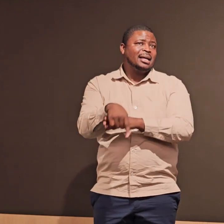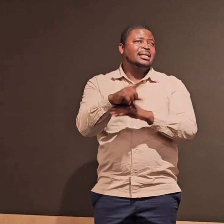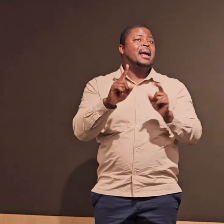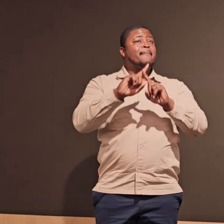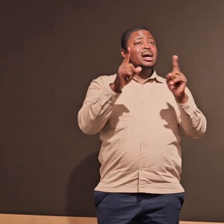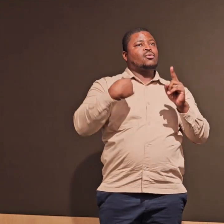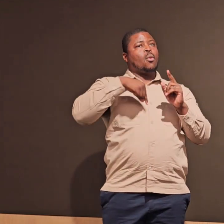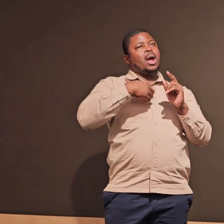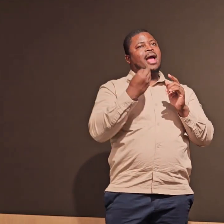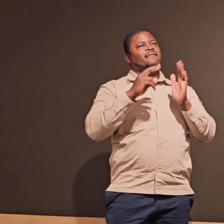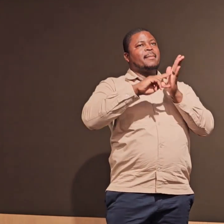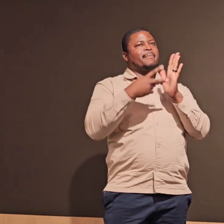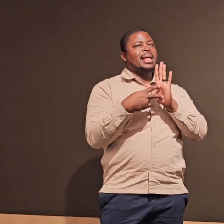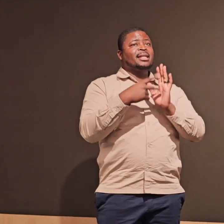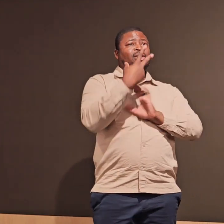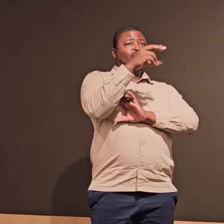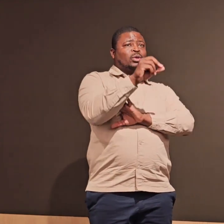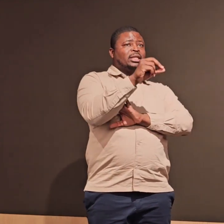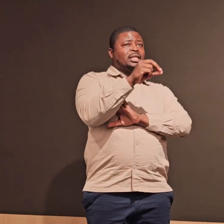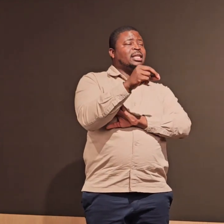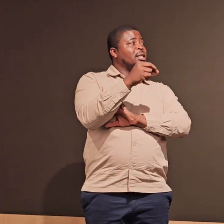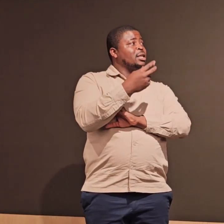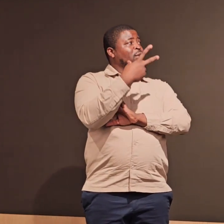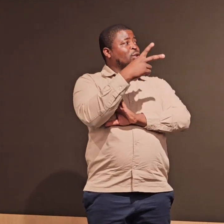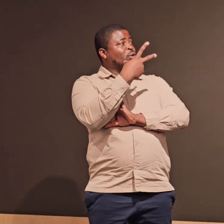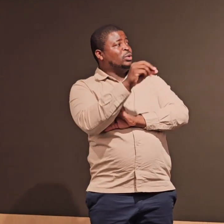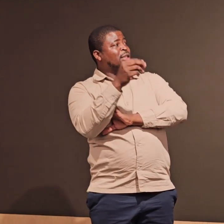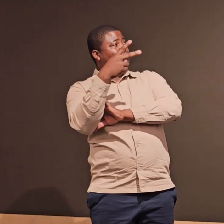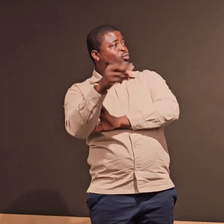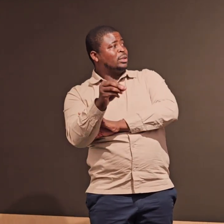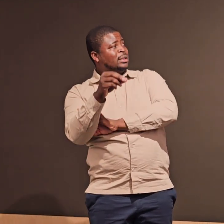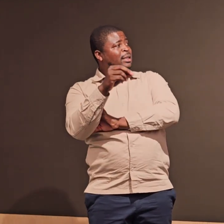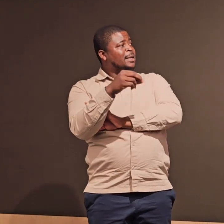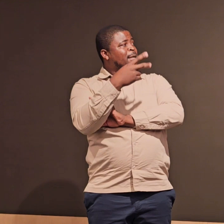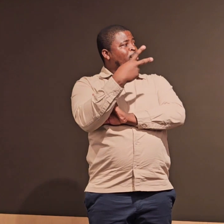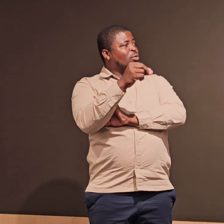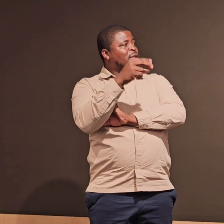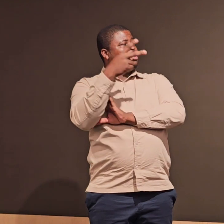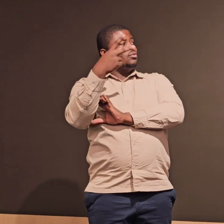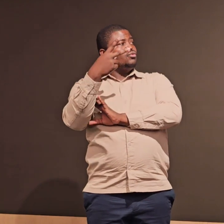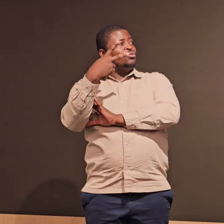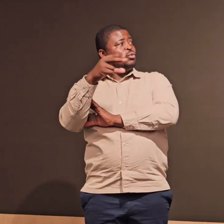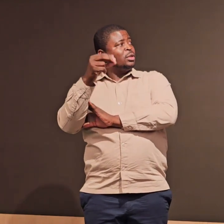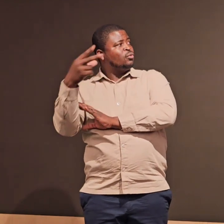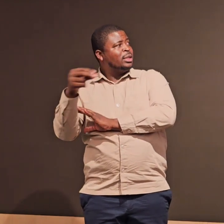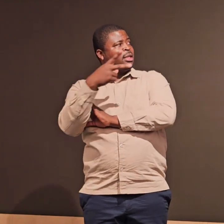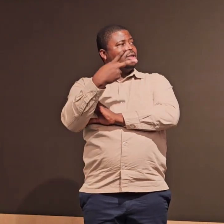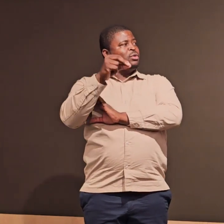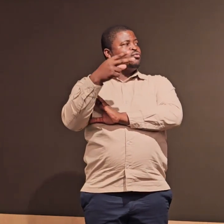are currently engaging on, to have a guideline and a blueprint that will